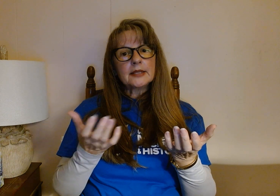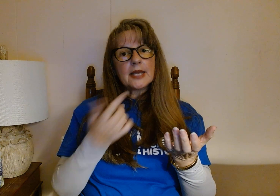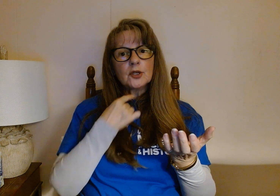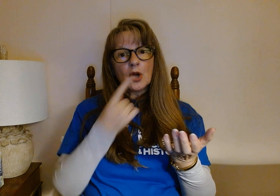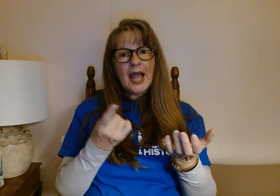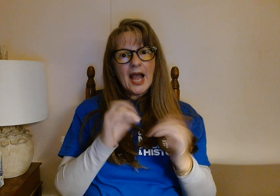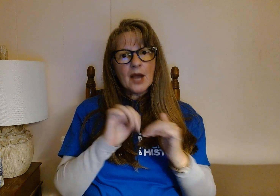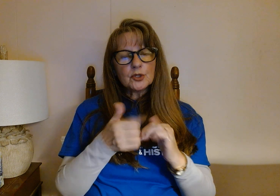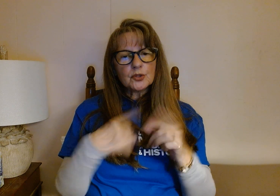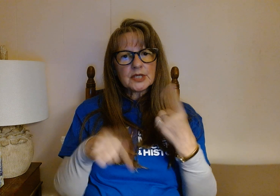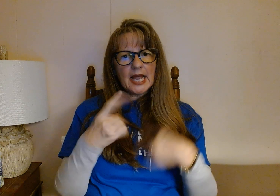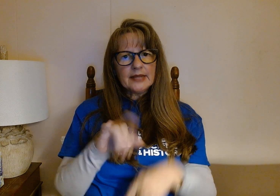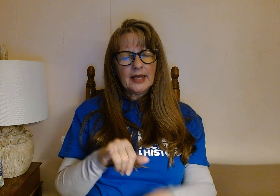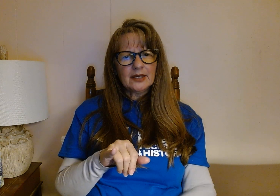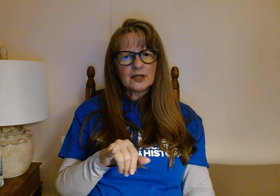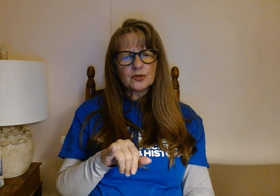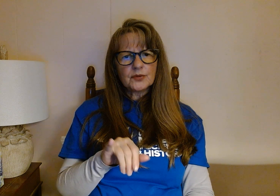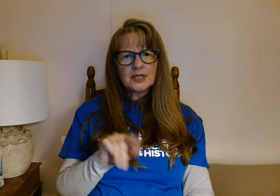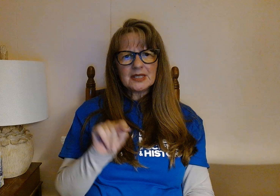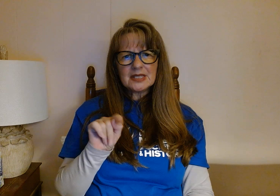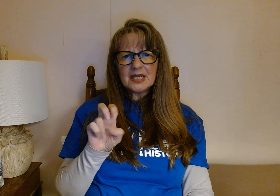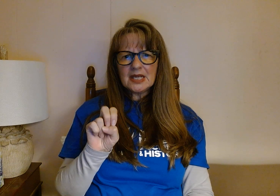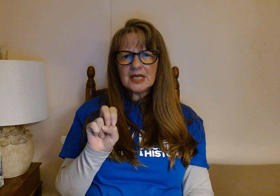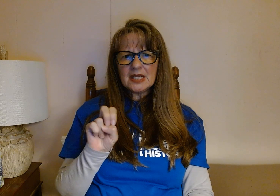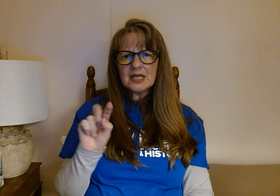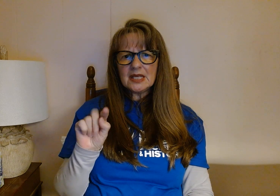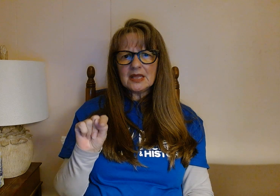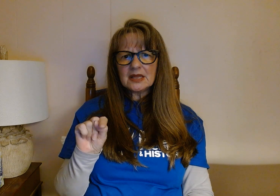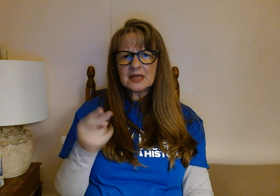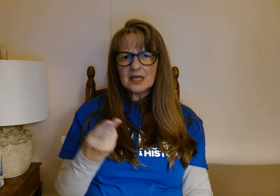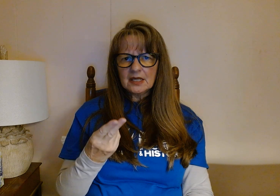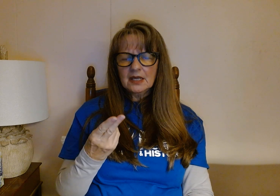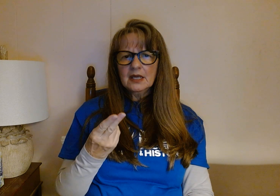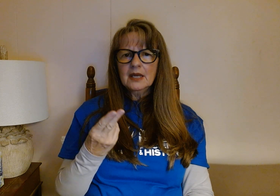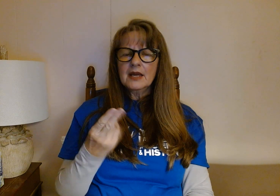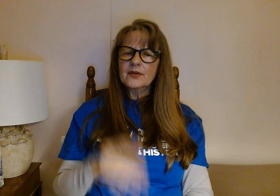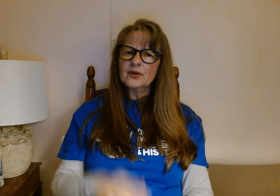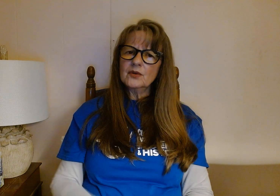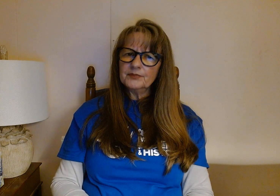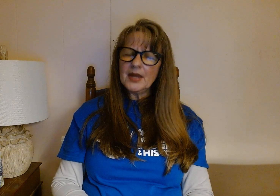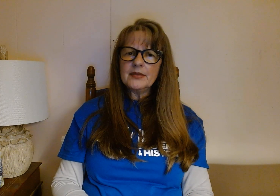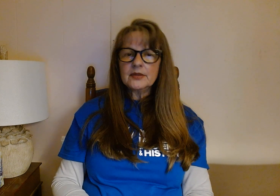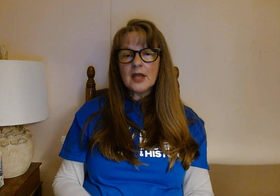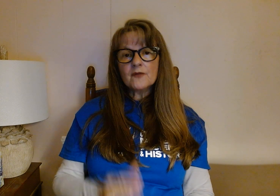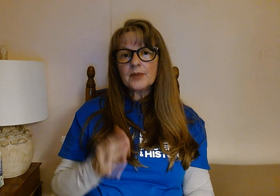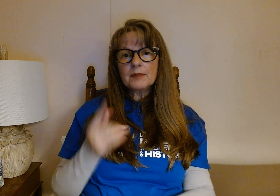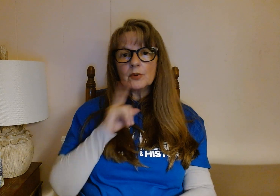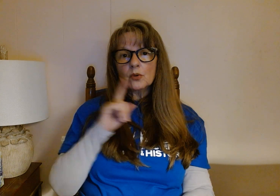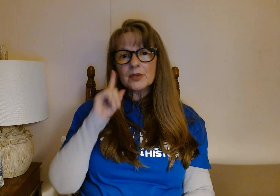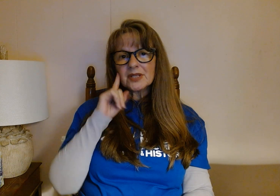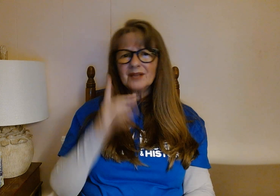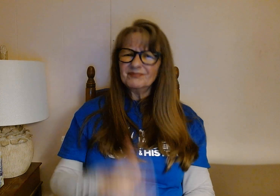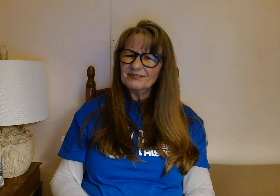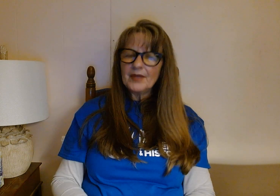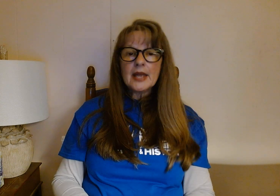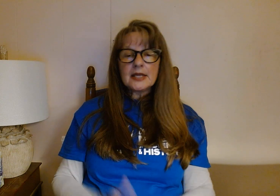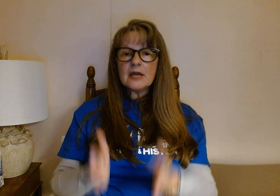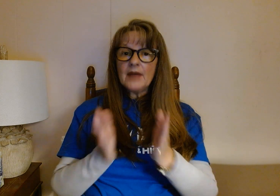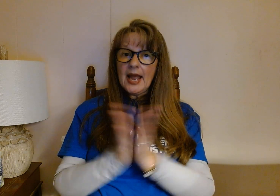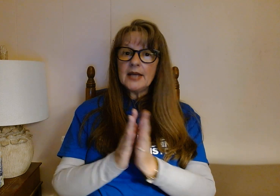y'all, how would you sign that? Because you're thinking teenth, and they're going, and deaf people would say, because I've asked